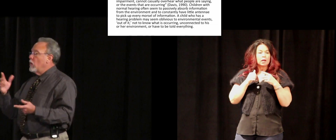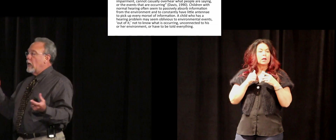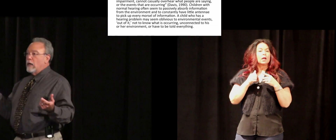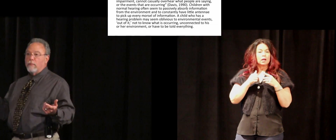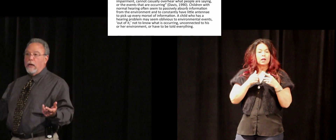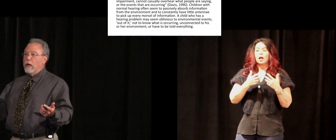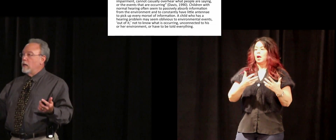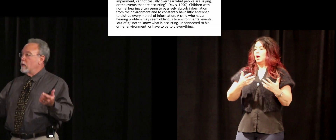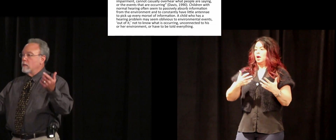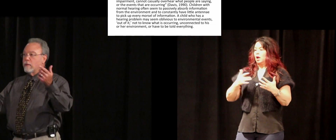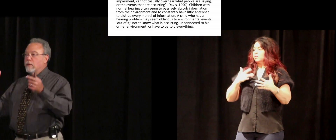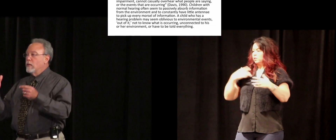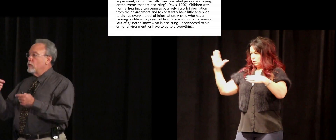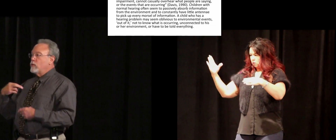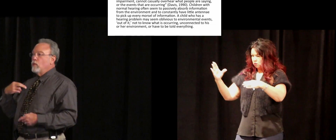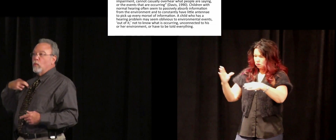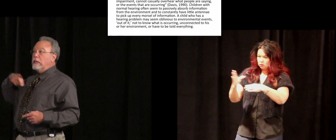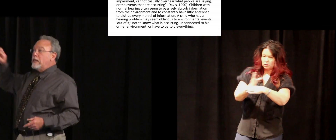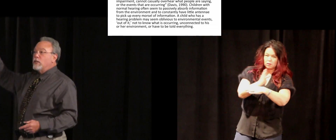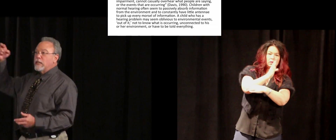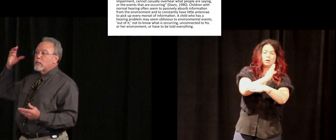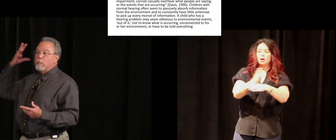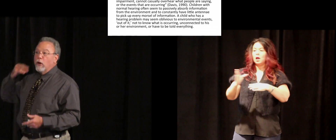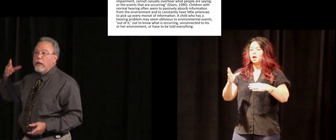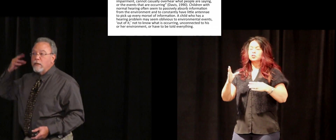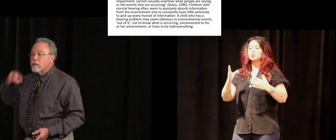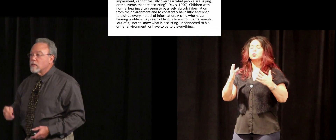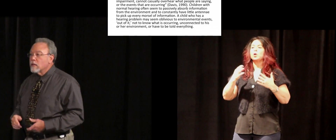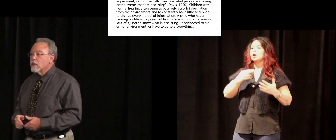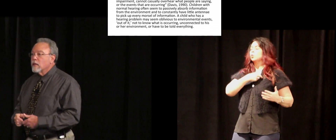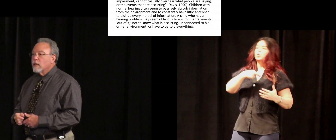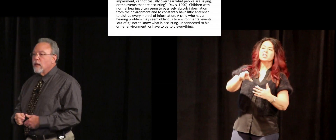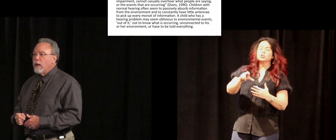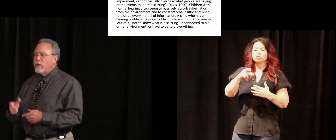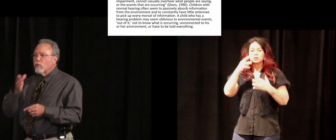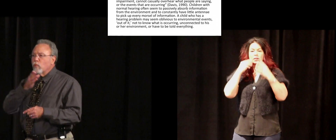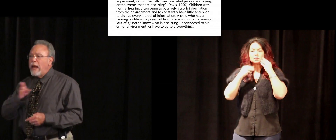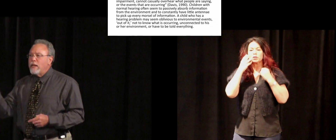2.5. He wants to take a picture and send it to me. It's okay.